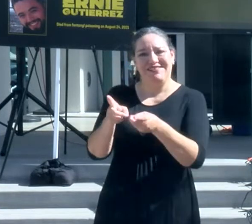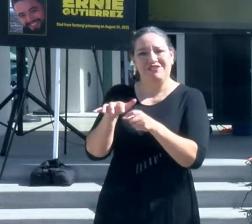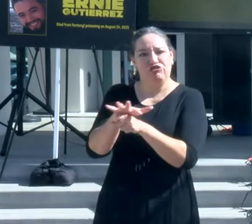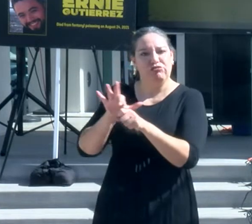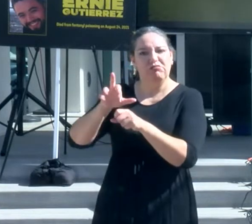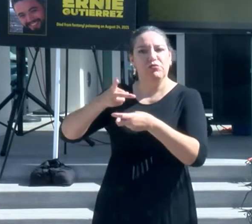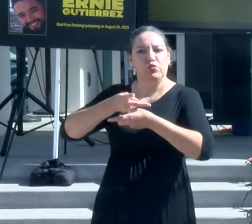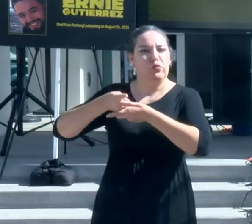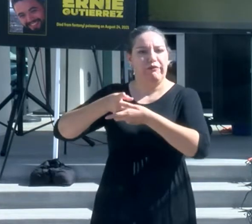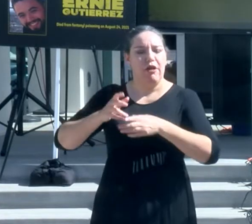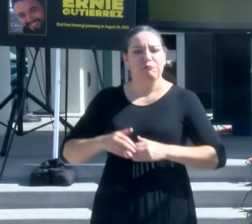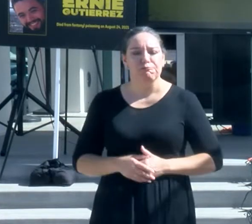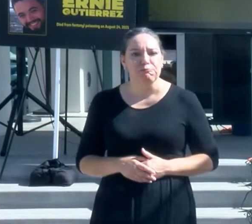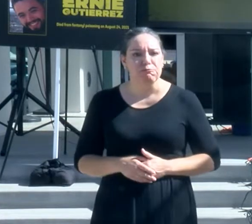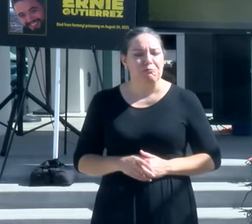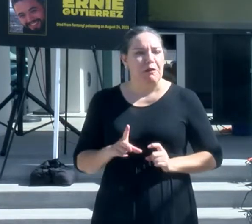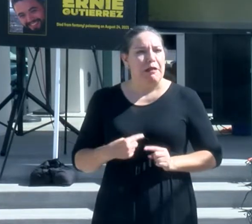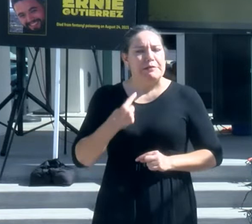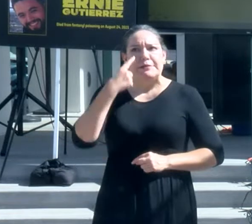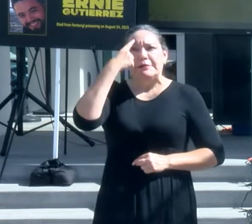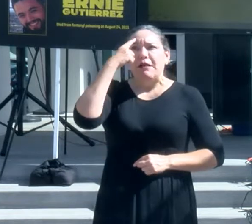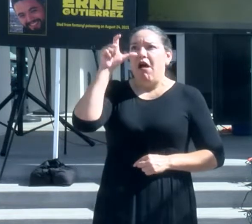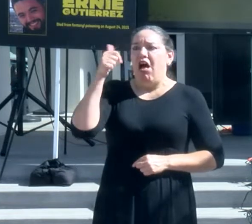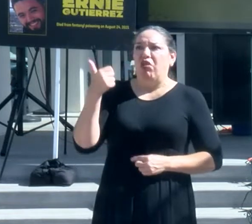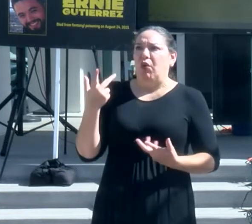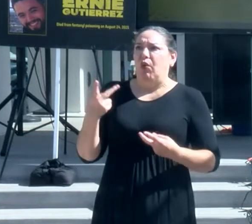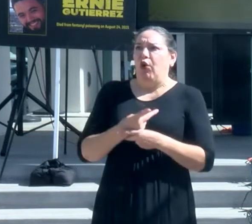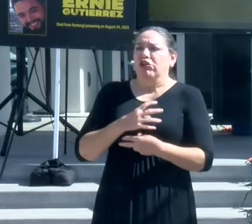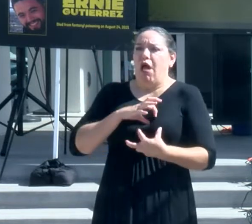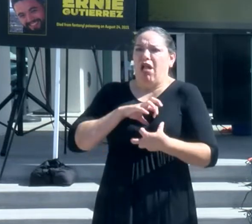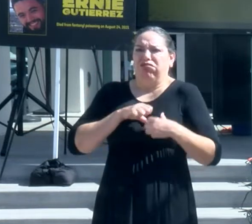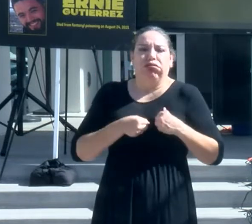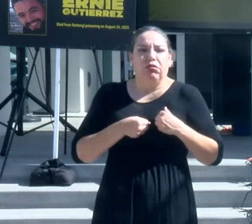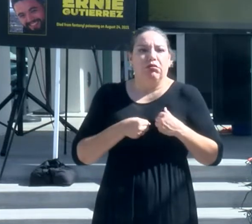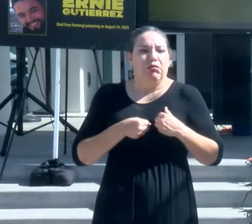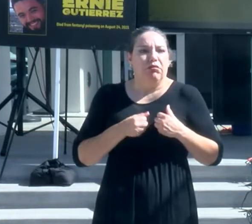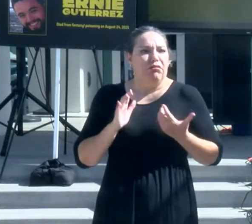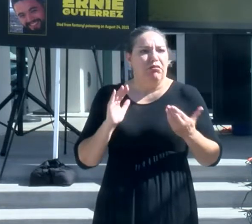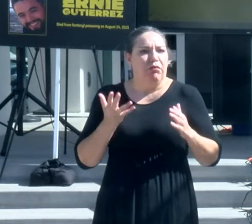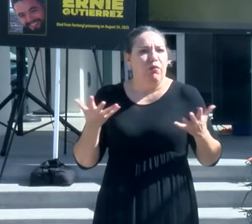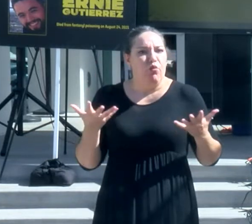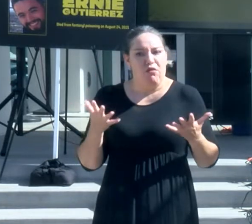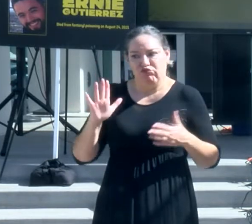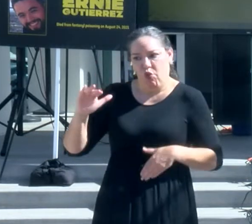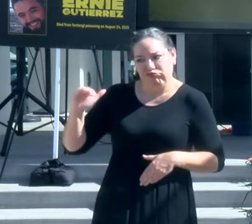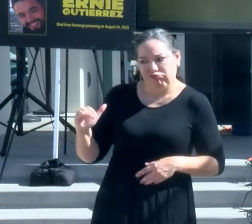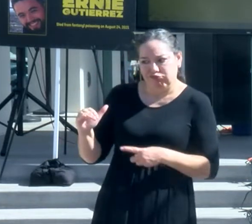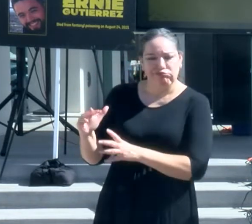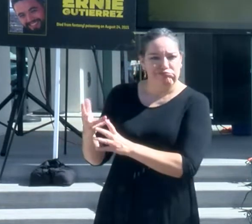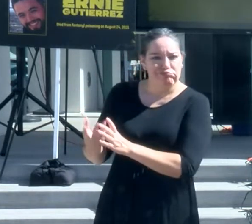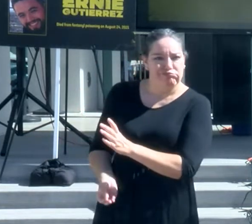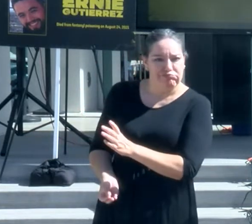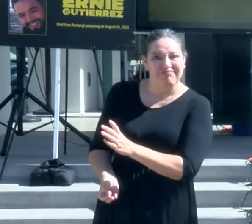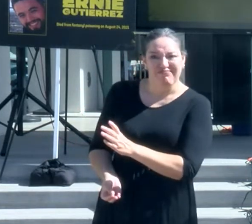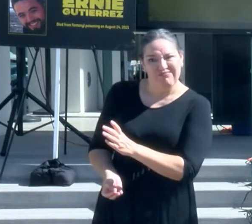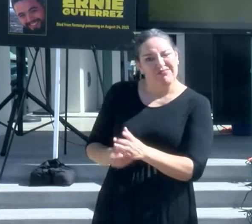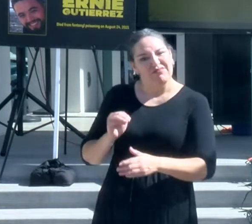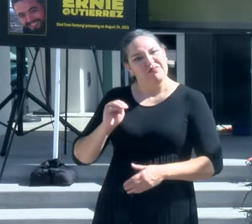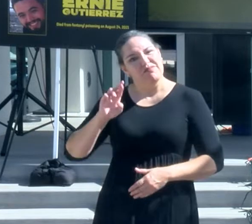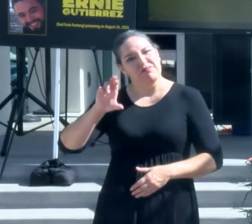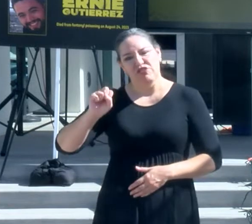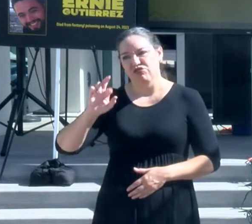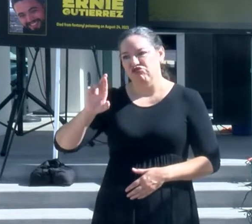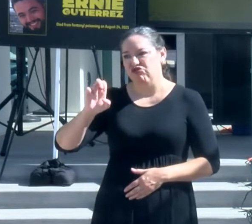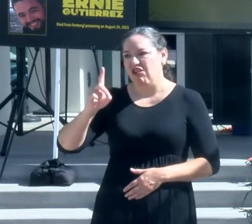think of anything more heartbreaking than the loss of a child. As Mrs. Rodriguez has bravely shared